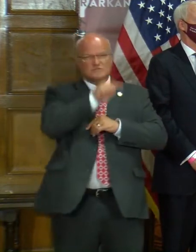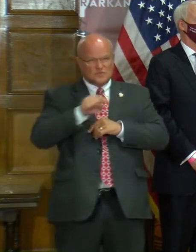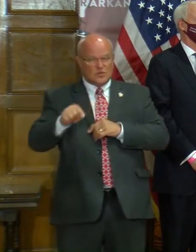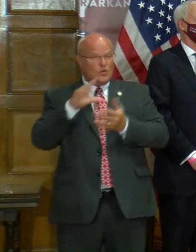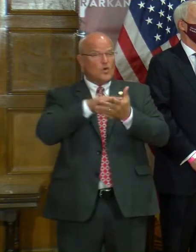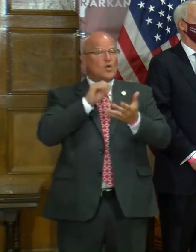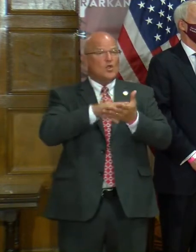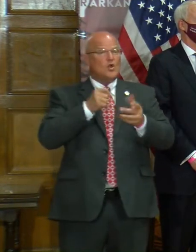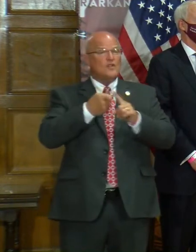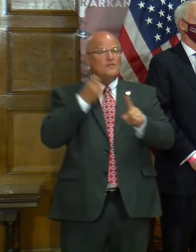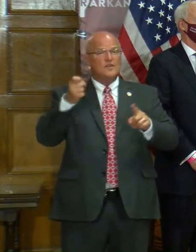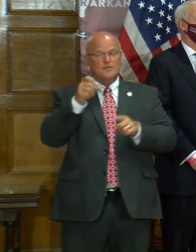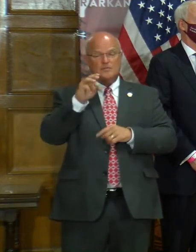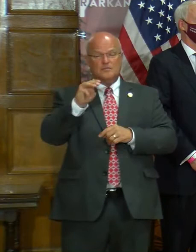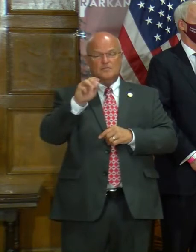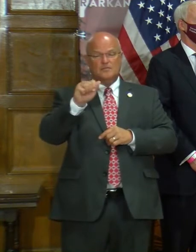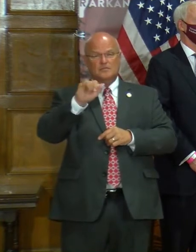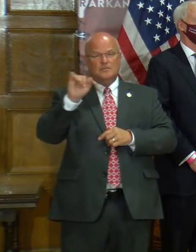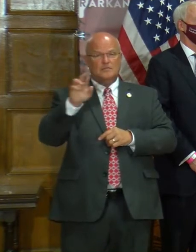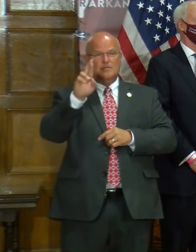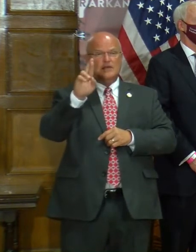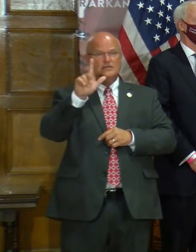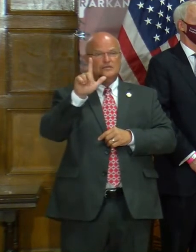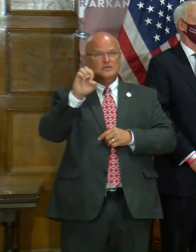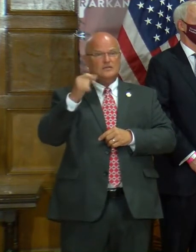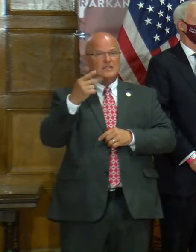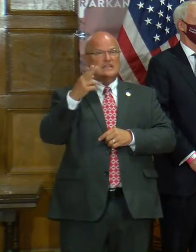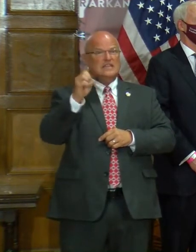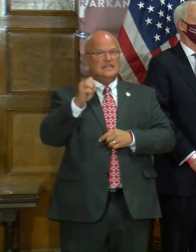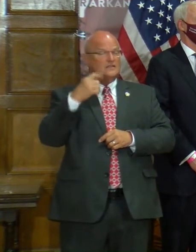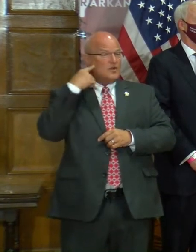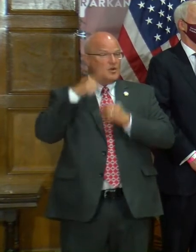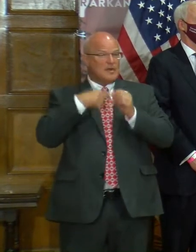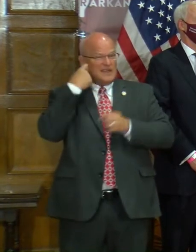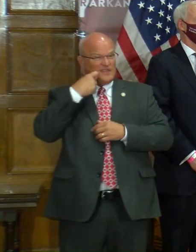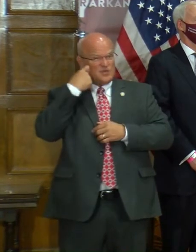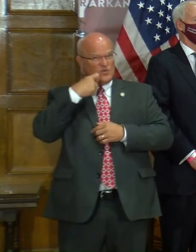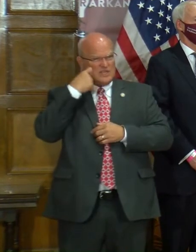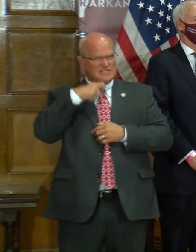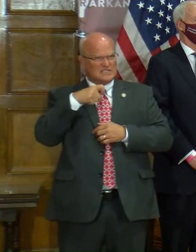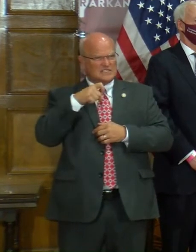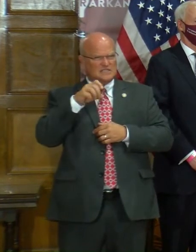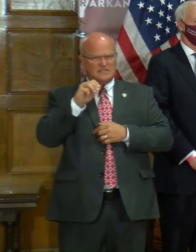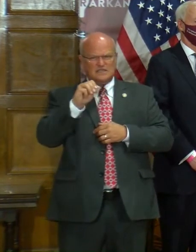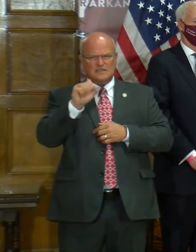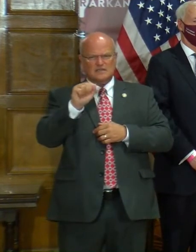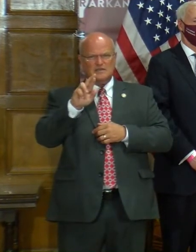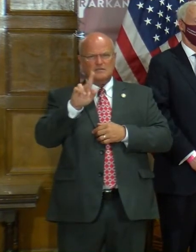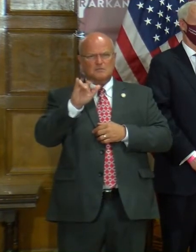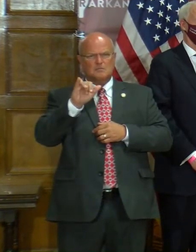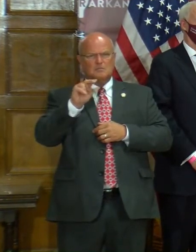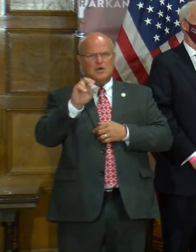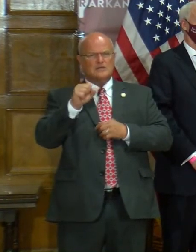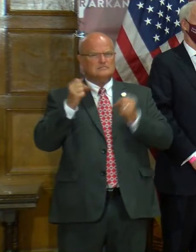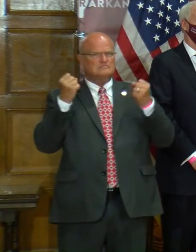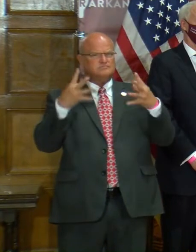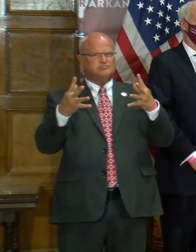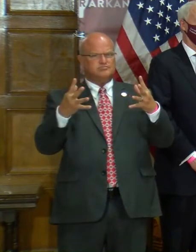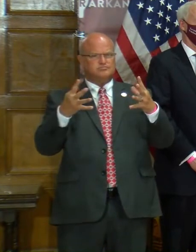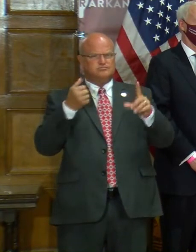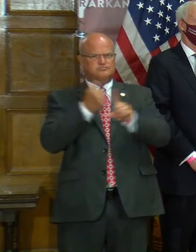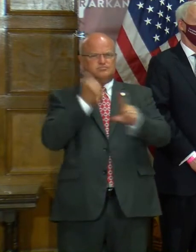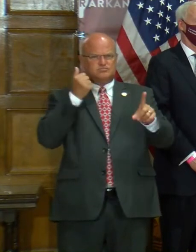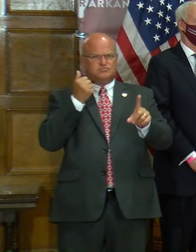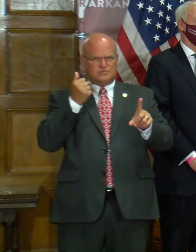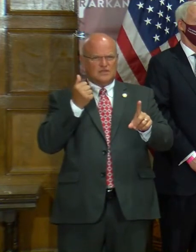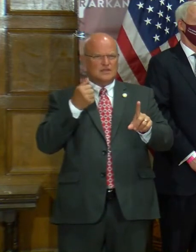We're learning from the major leagues, right? I mean, you've all heard about the recent, I believe it's the Marlins that had a large number of